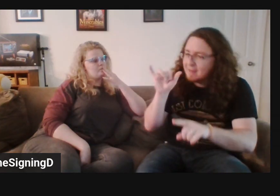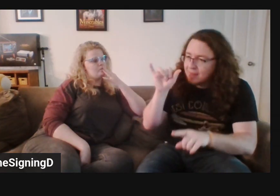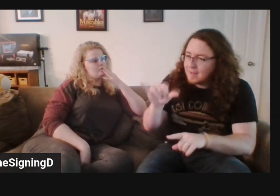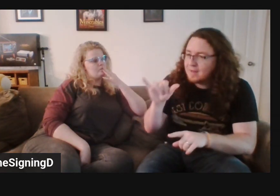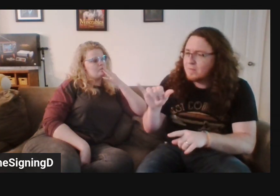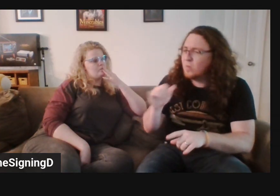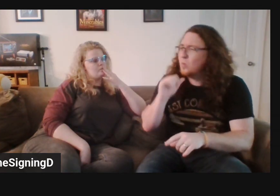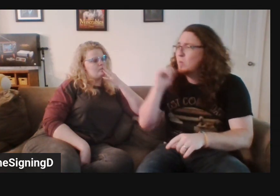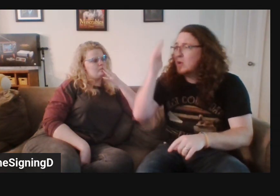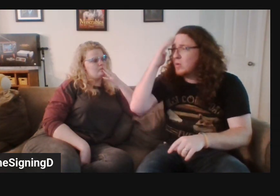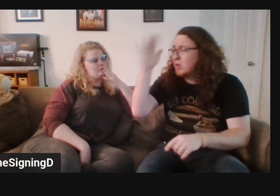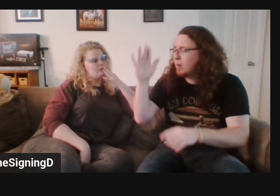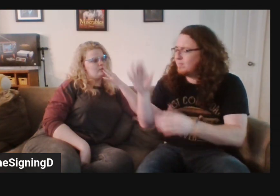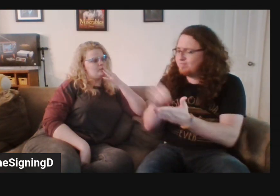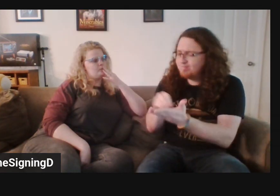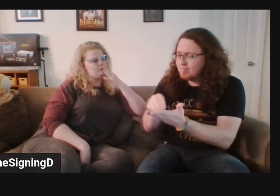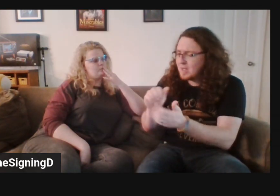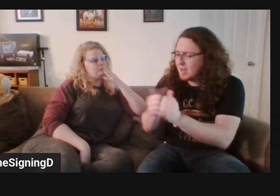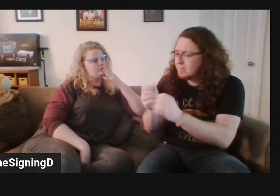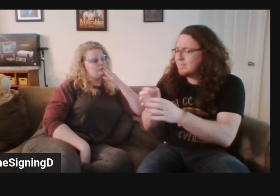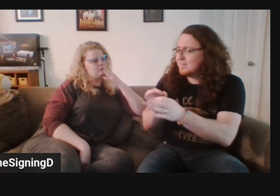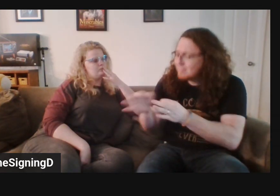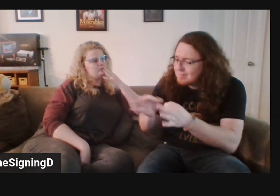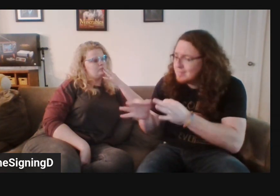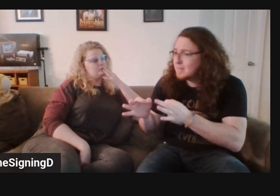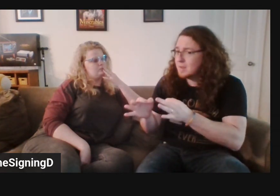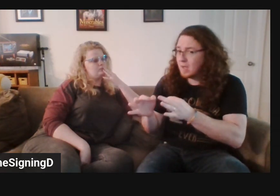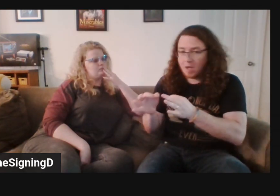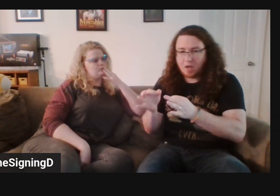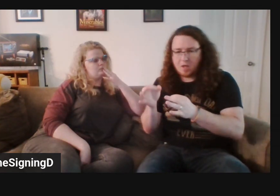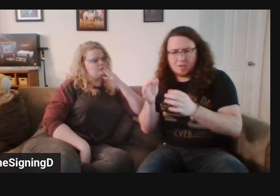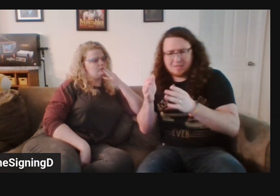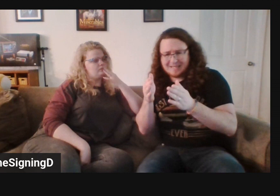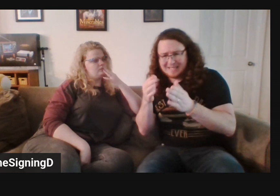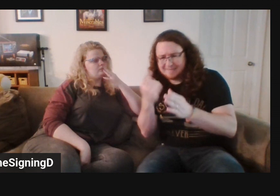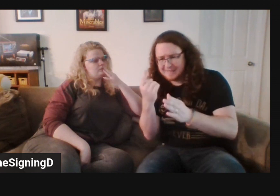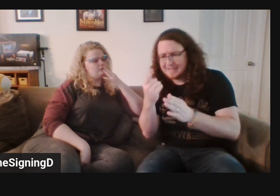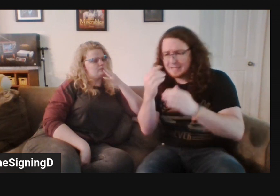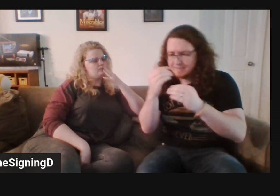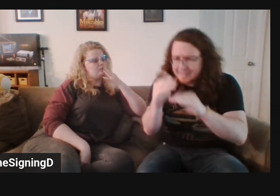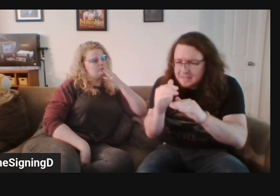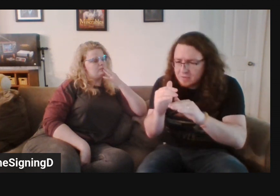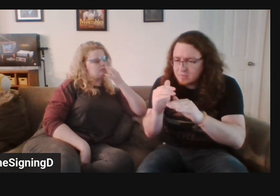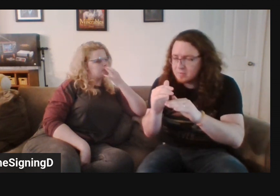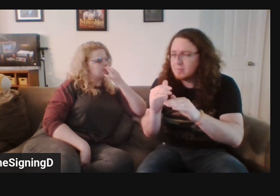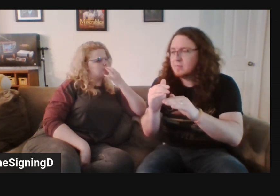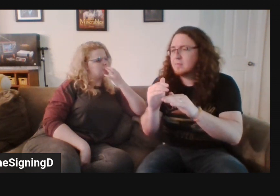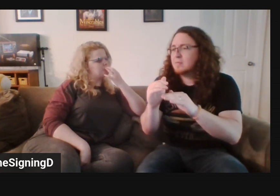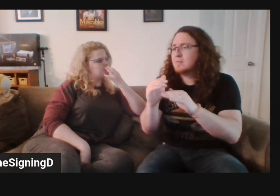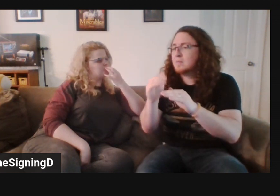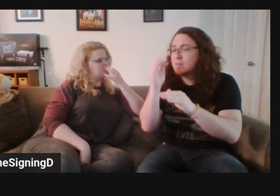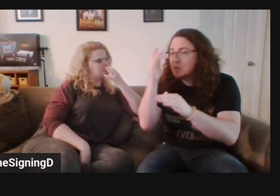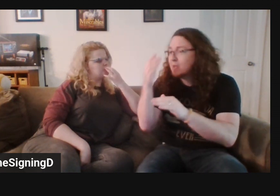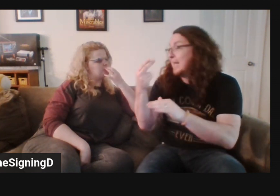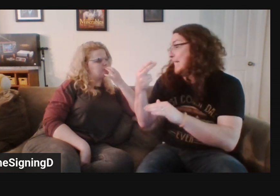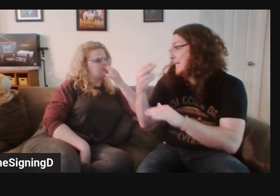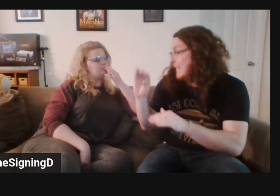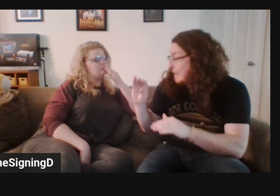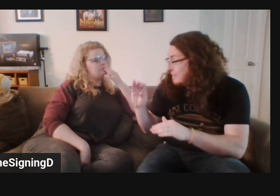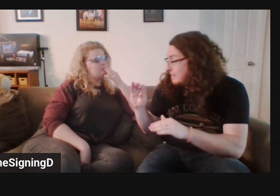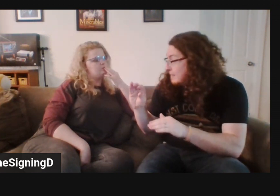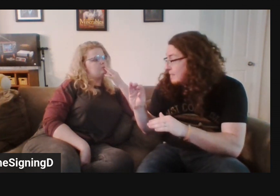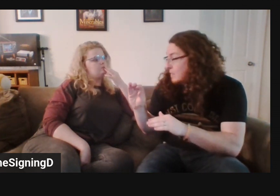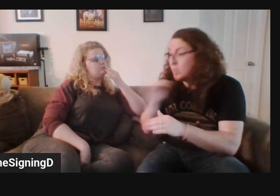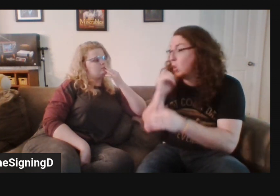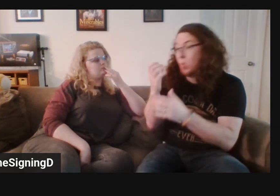we don't know often how to explain. Is something a limitation considered a handicap? Because we don't